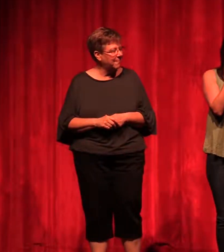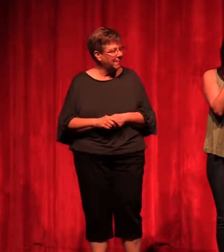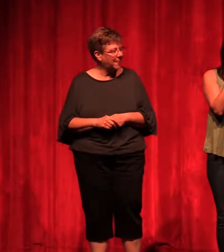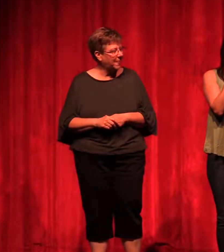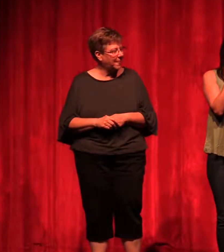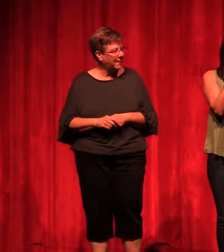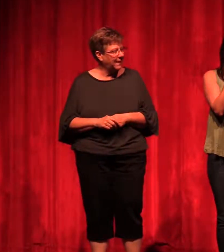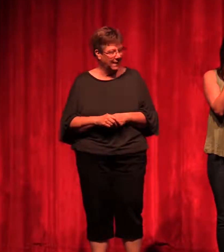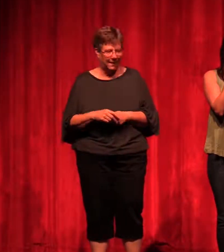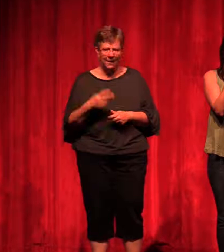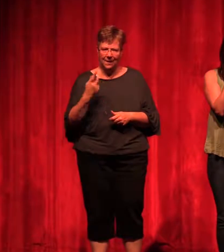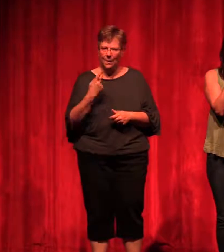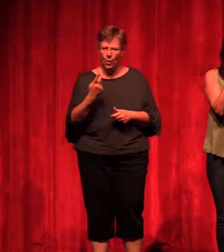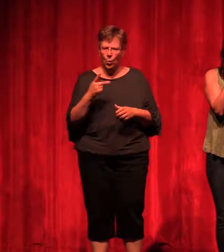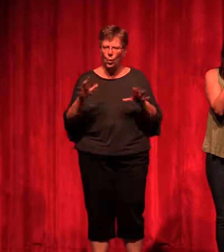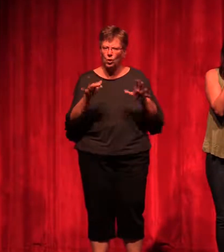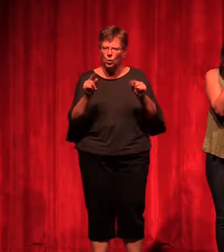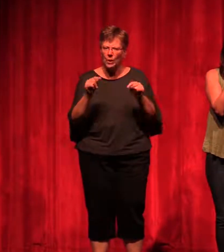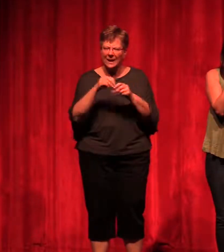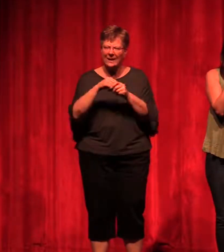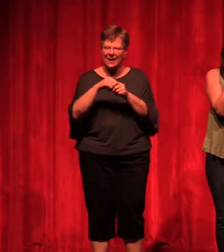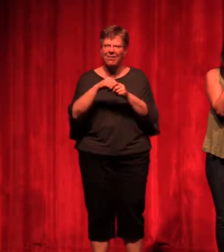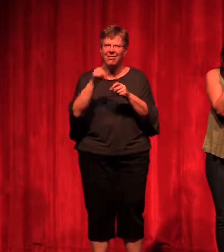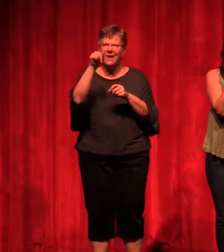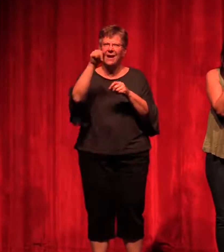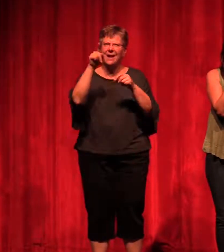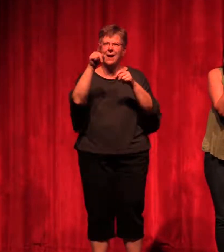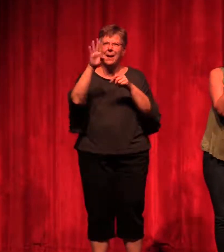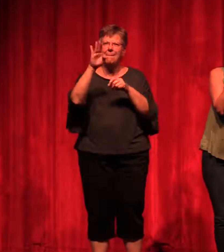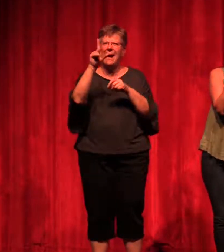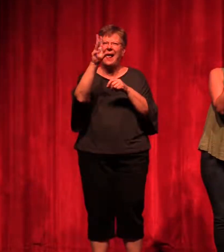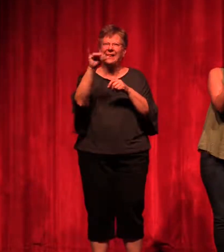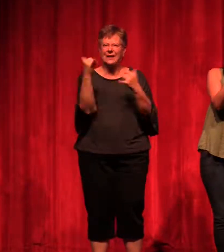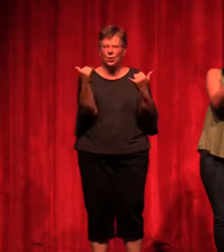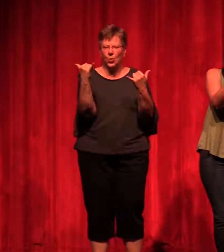We're actually doing it in the balcony right now. Risque.